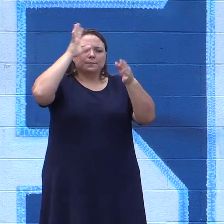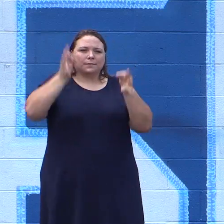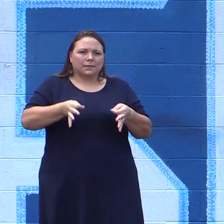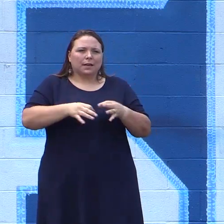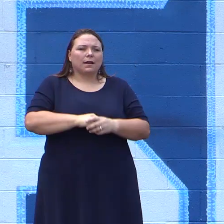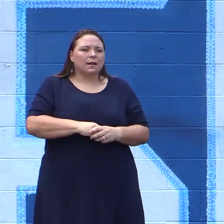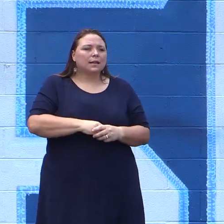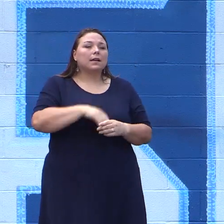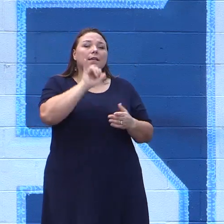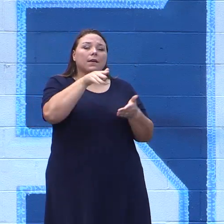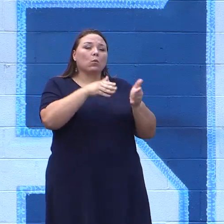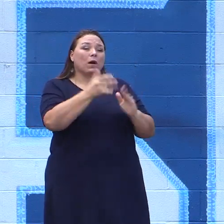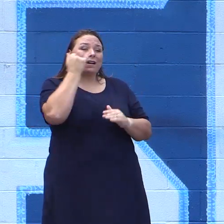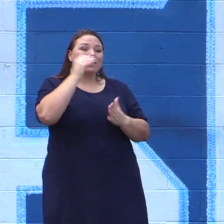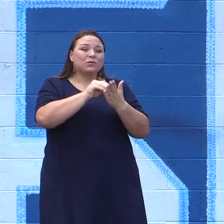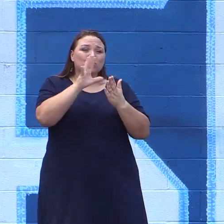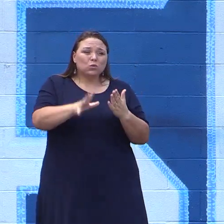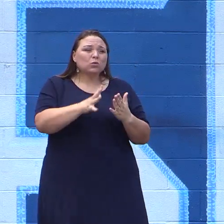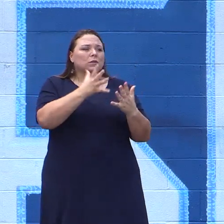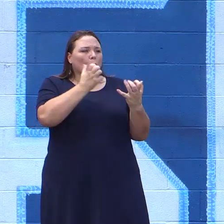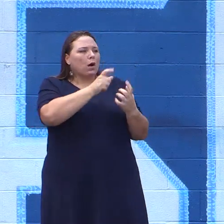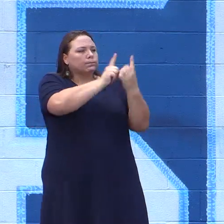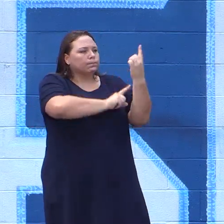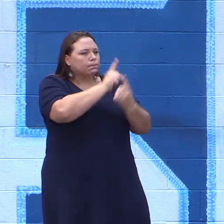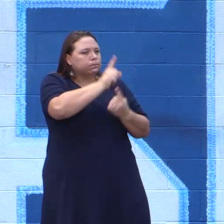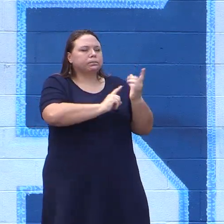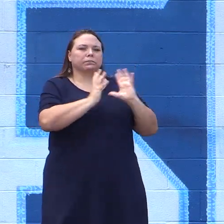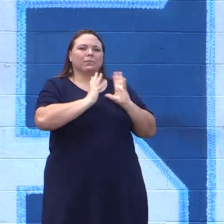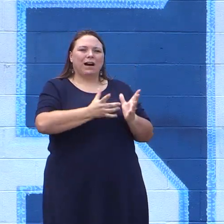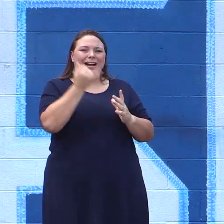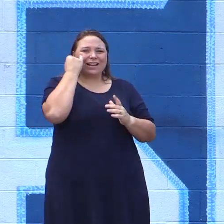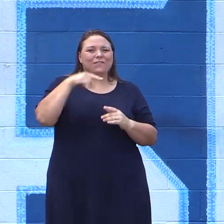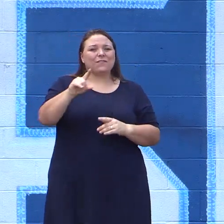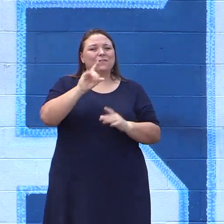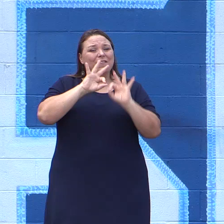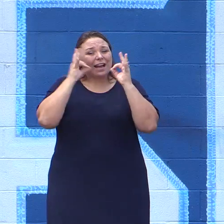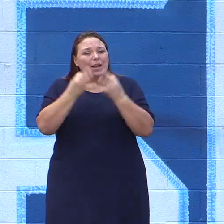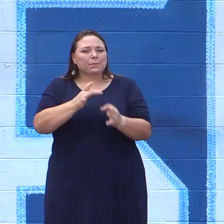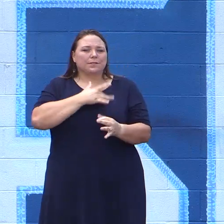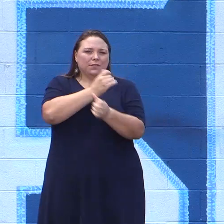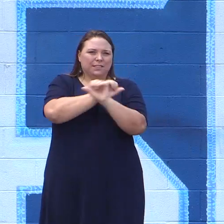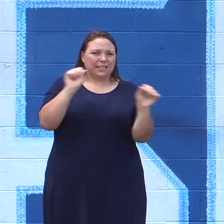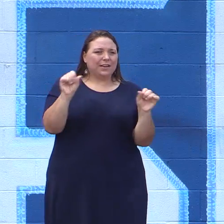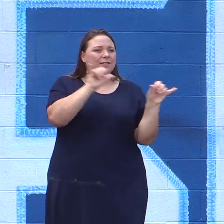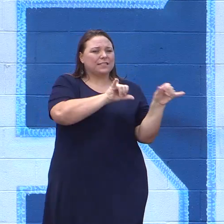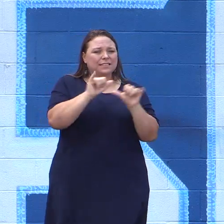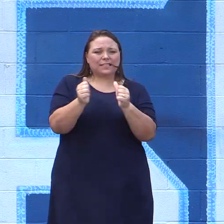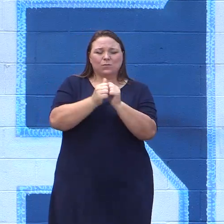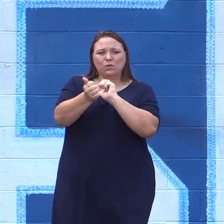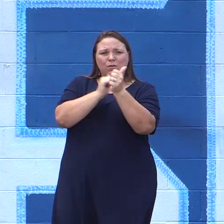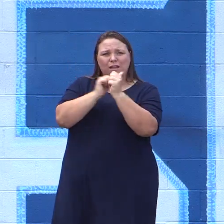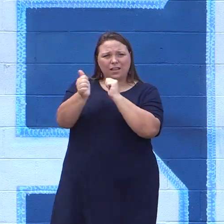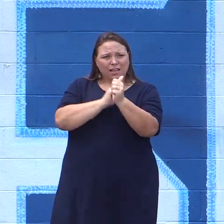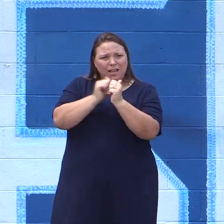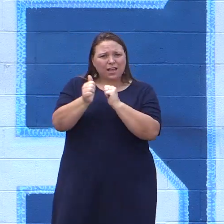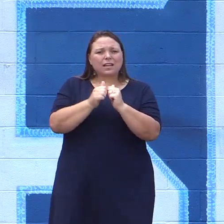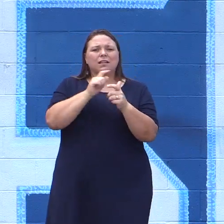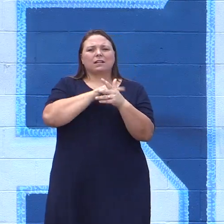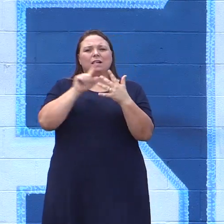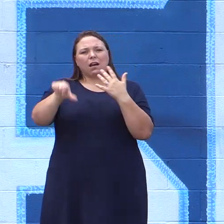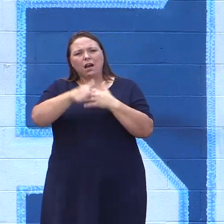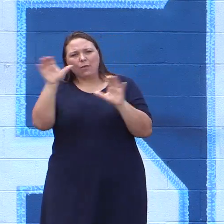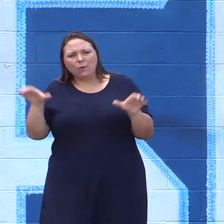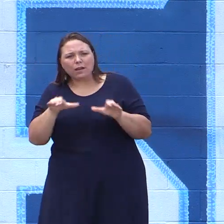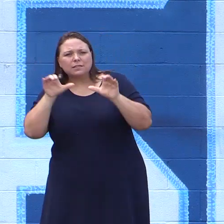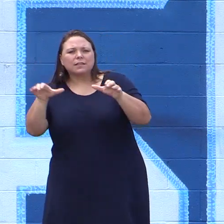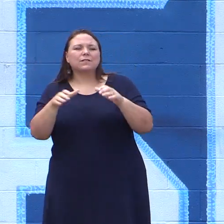choice so that students can learn face-to-face if they feel it's safe for them to do so. So just like our athletic opportunities, extracurricular opportunities,